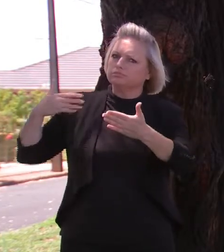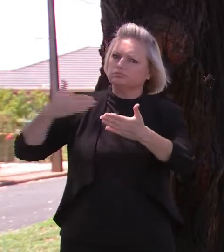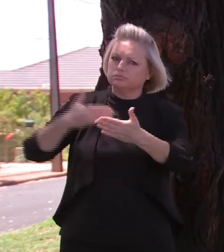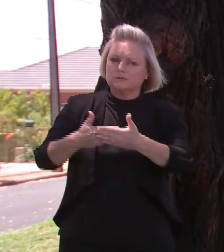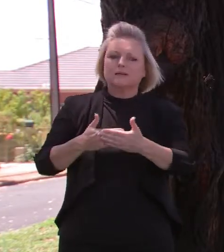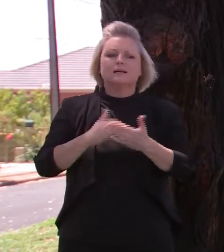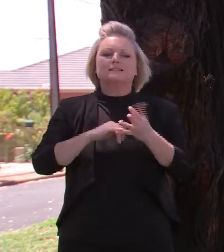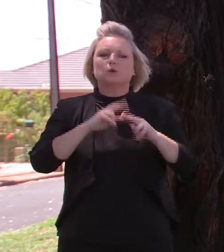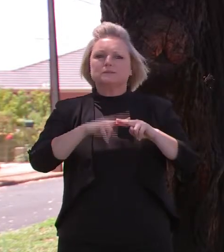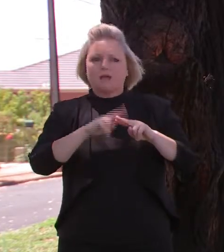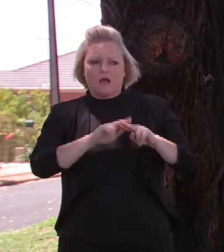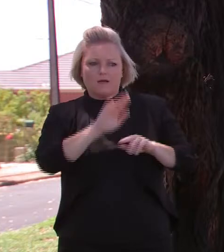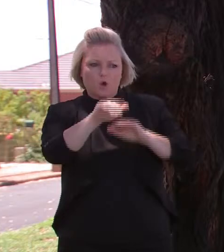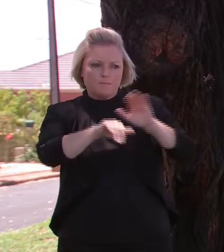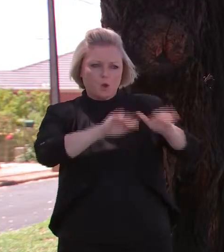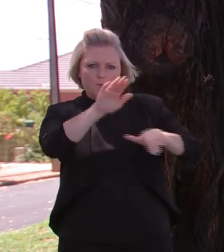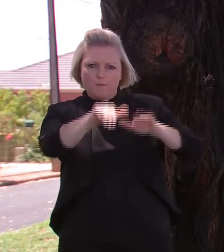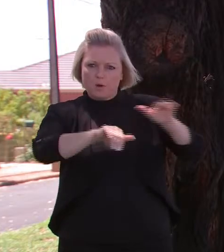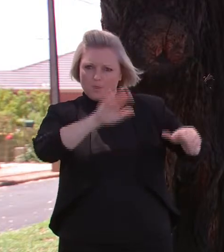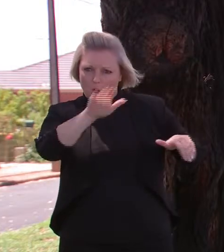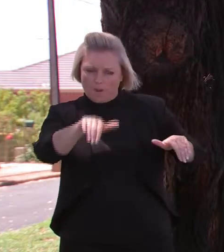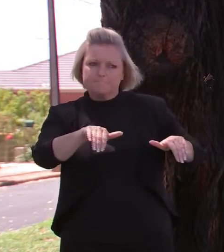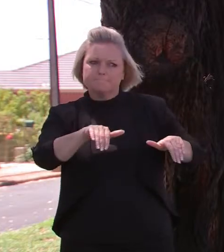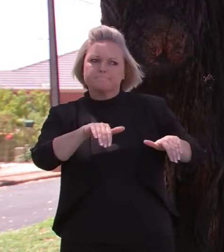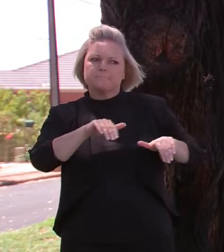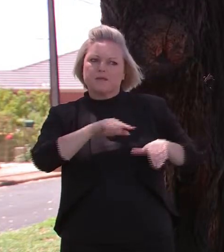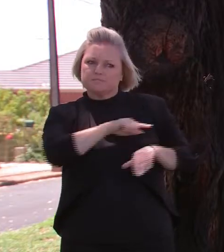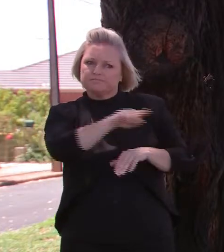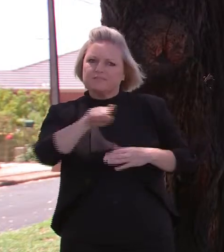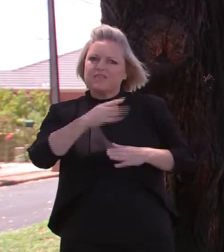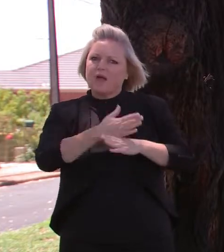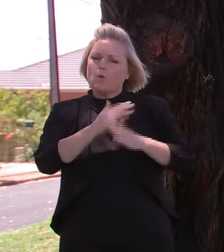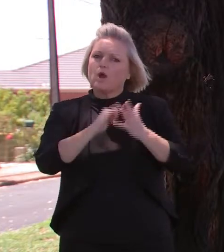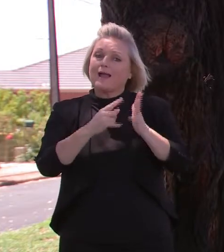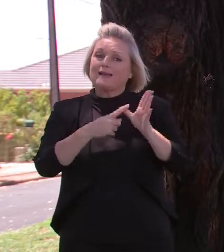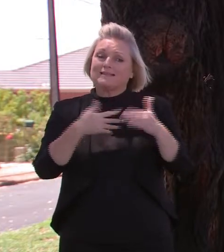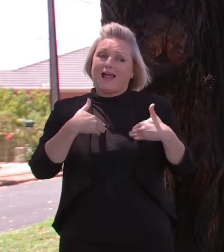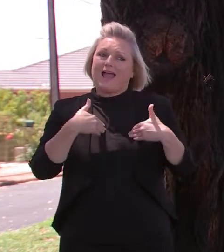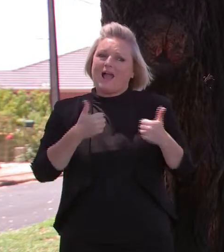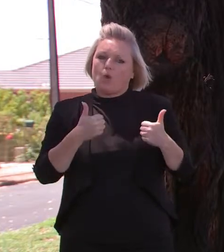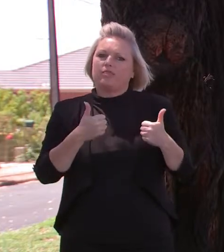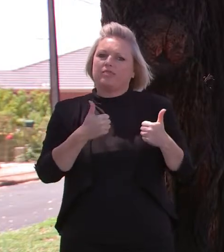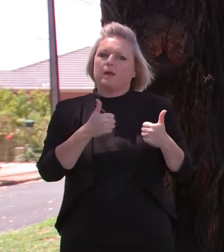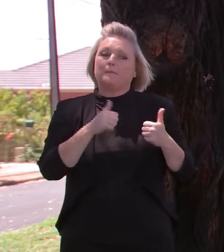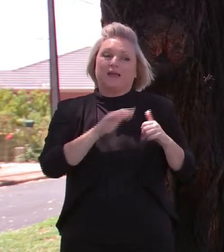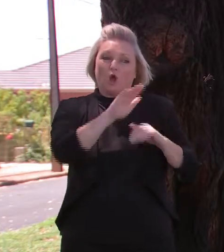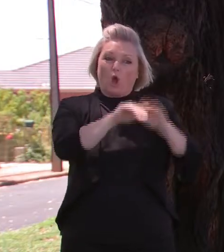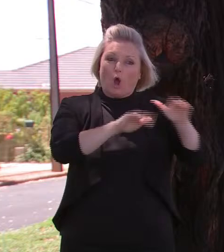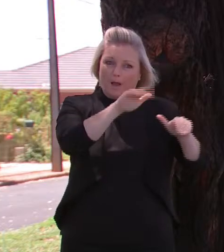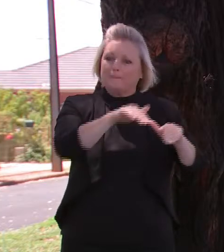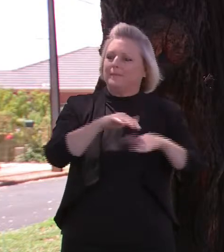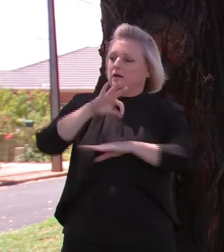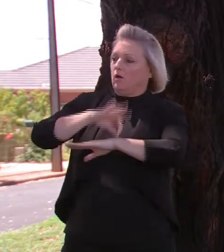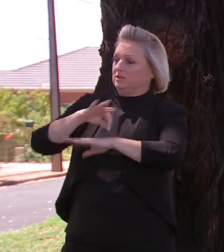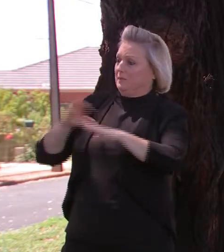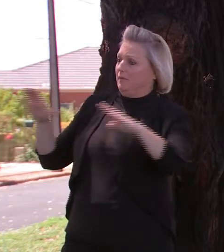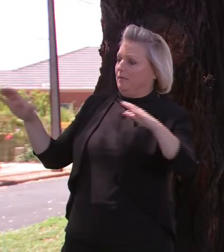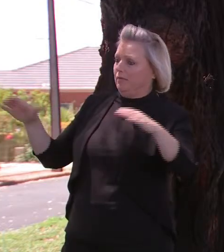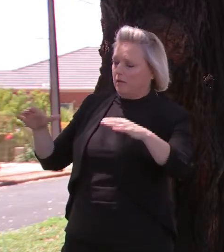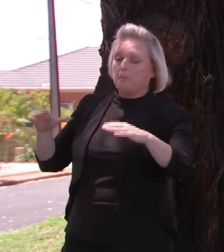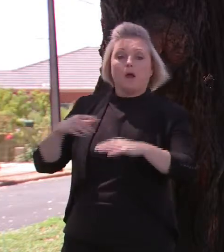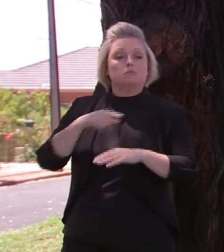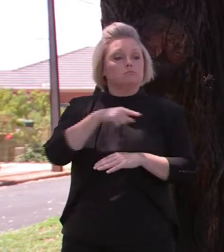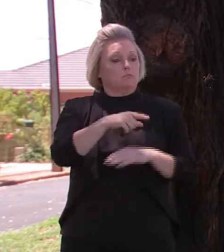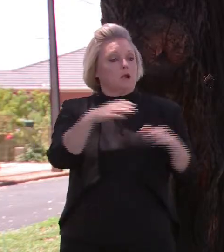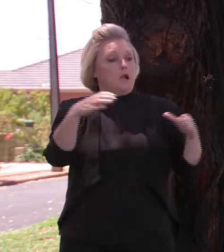furloughed within SA Health massively diminishing, and that really helps us in terms of our overall capacity planning.